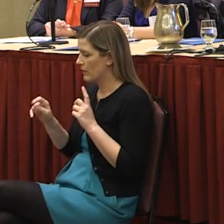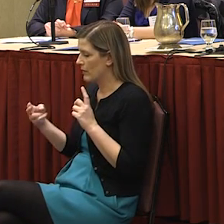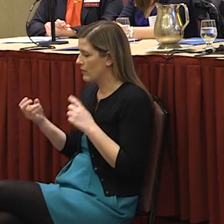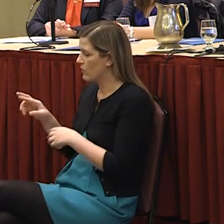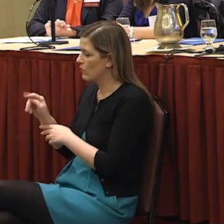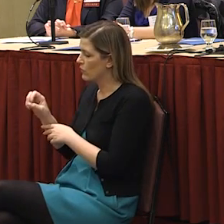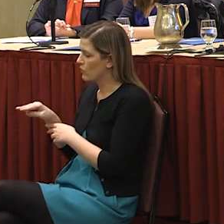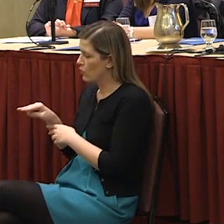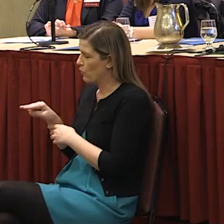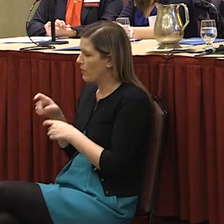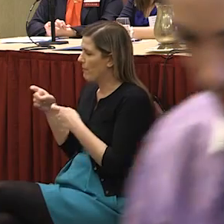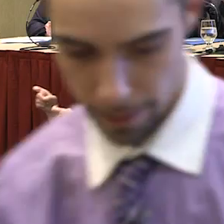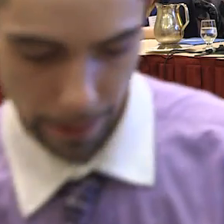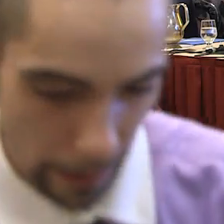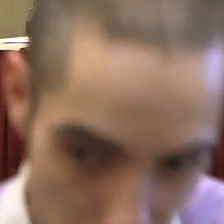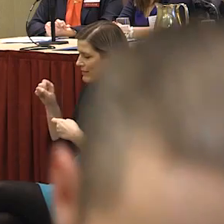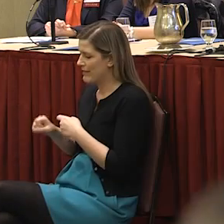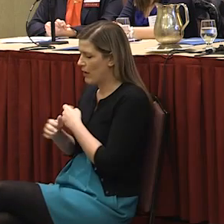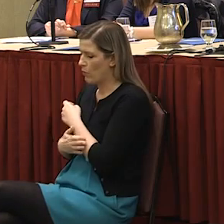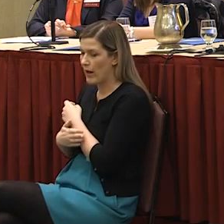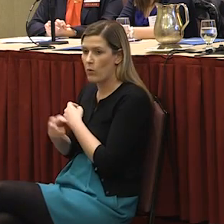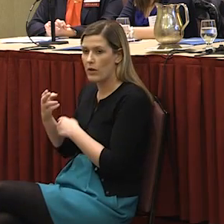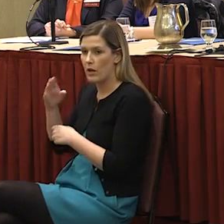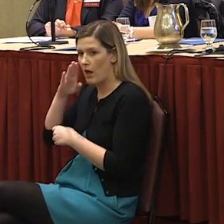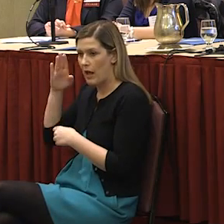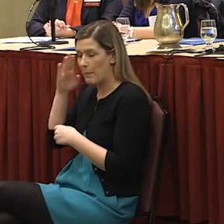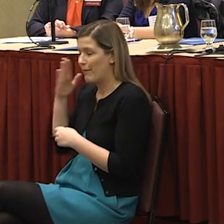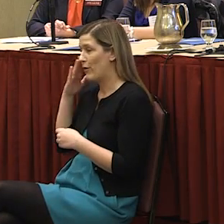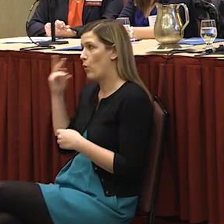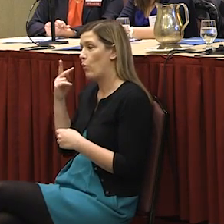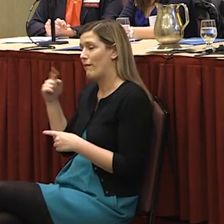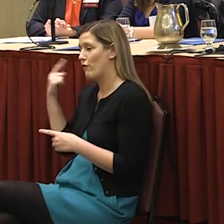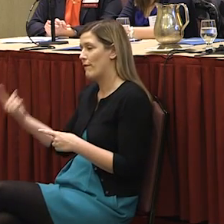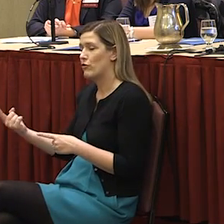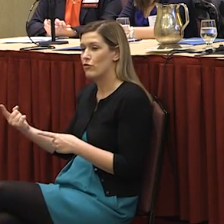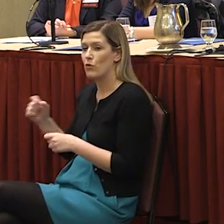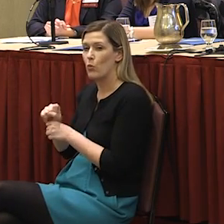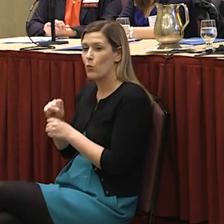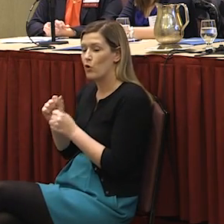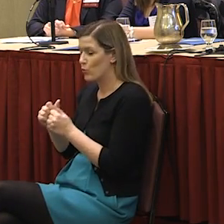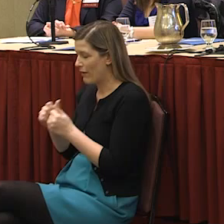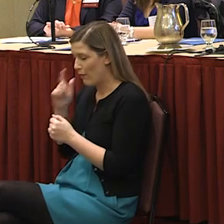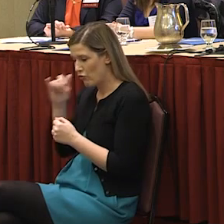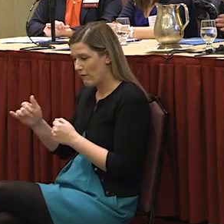health team manager at South County Hospital Healthcare System. I've known her forever, and we work together